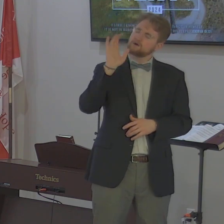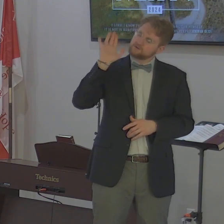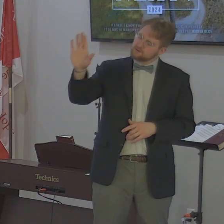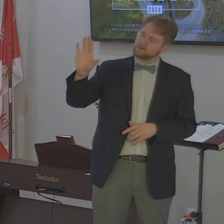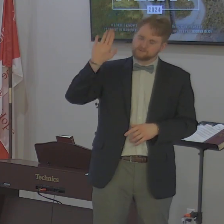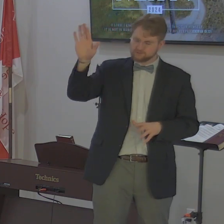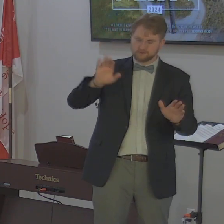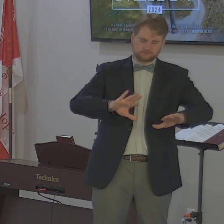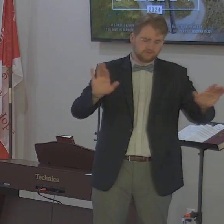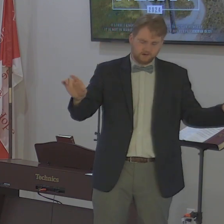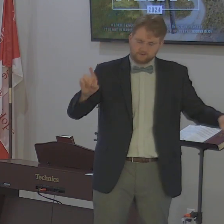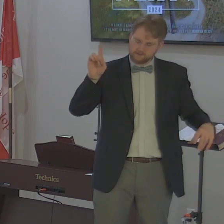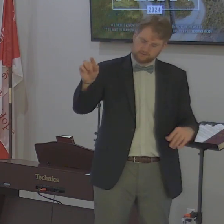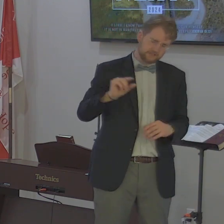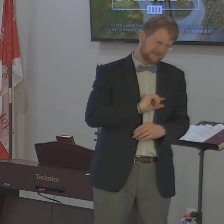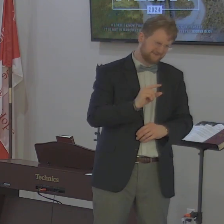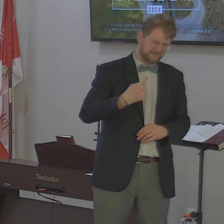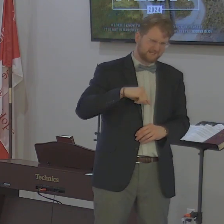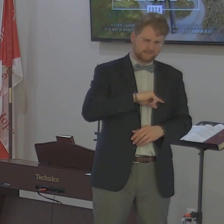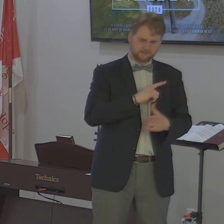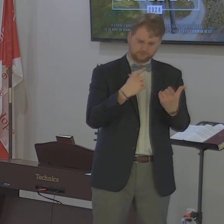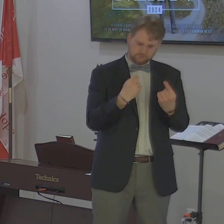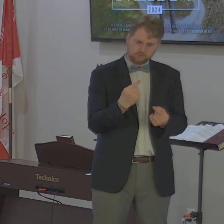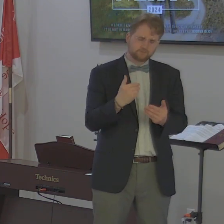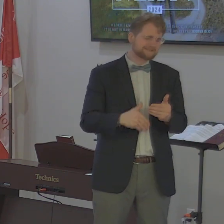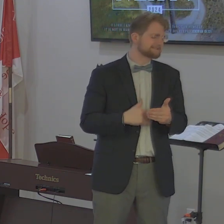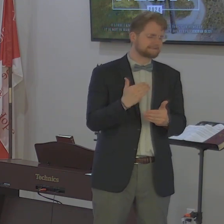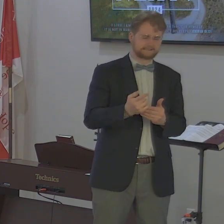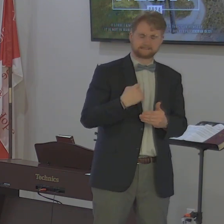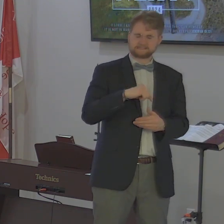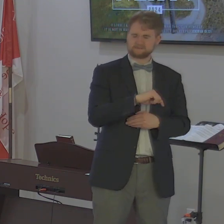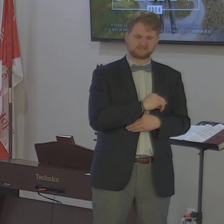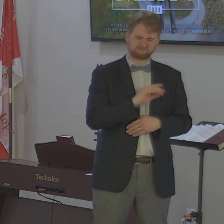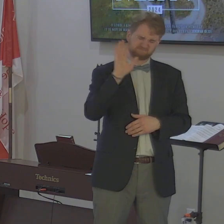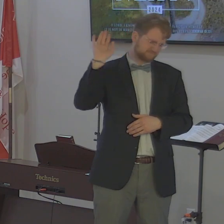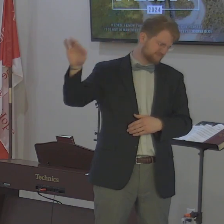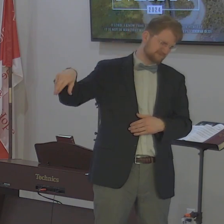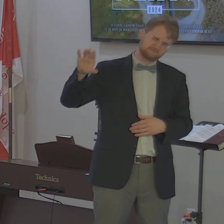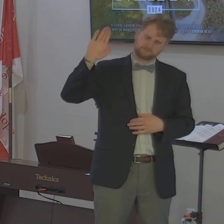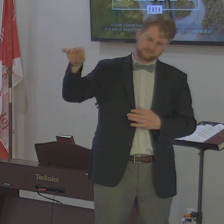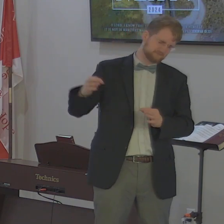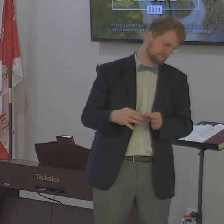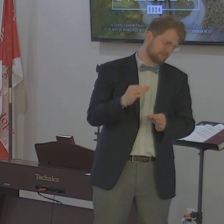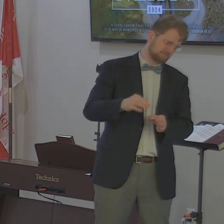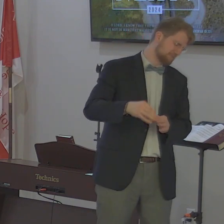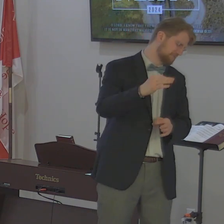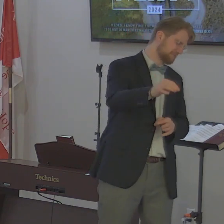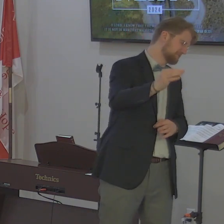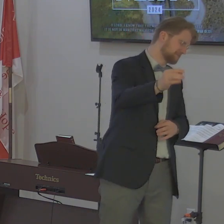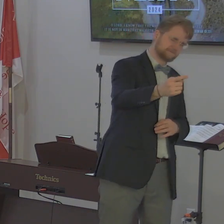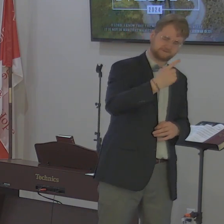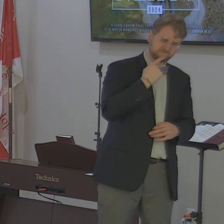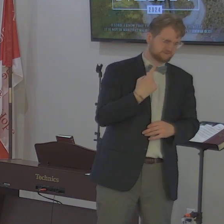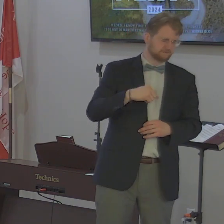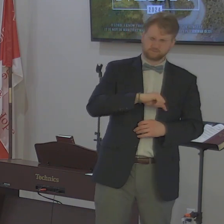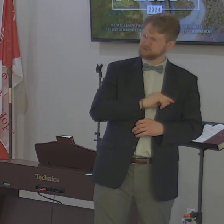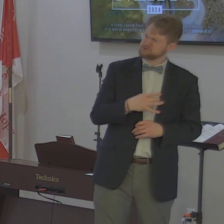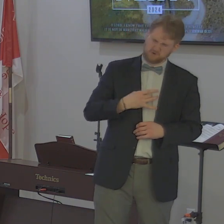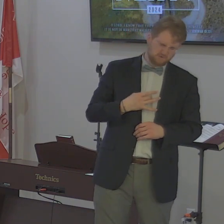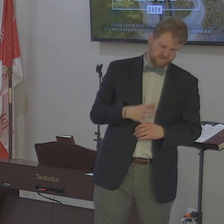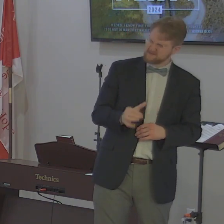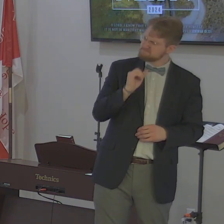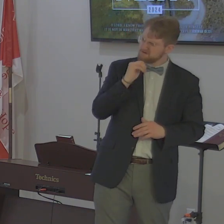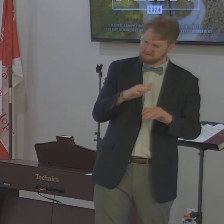you're convicting us to do what's next, Lord, and we keep dismissing it and putting it off and say, we don't like the uncomfortable feeling